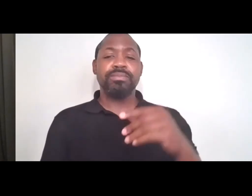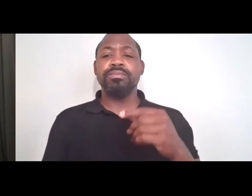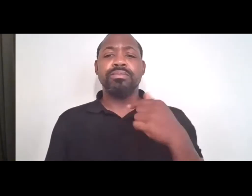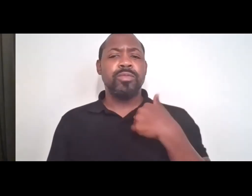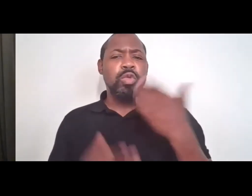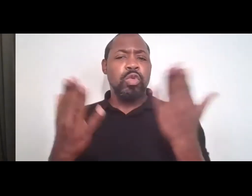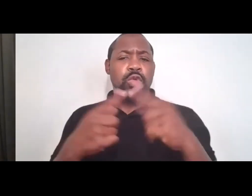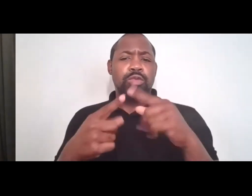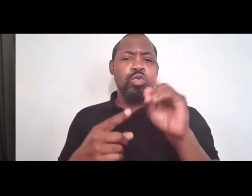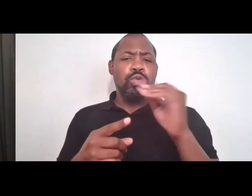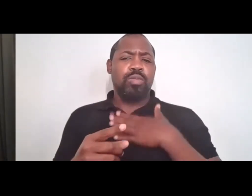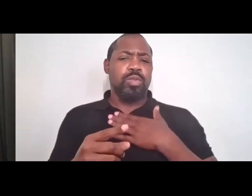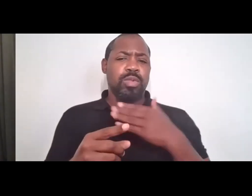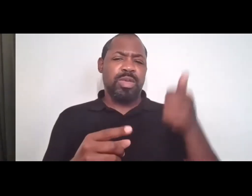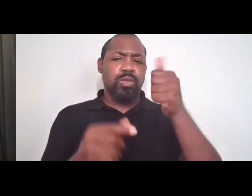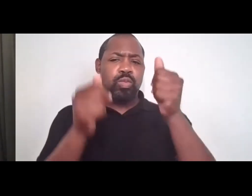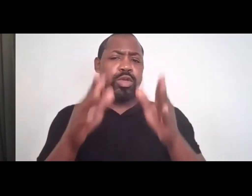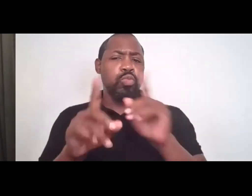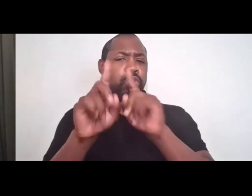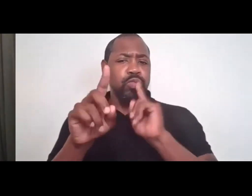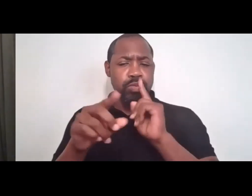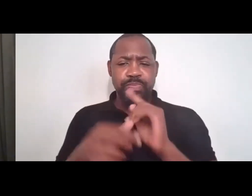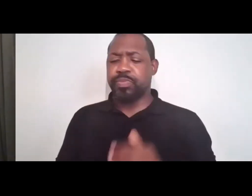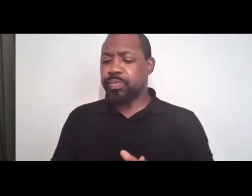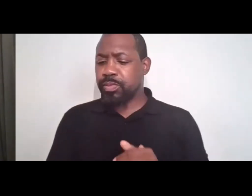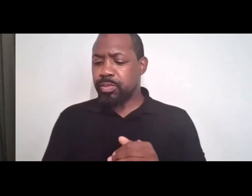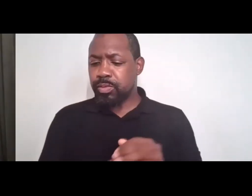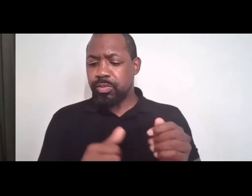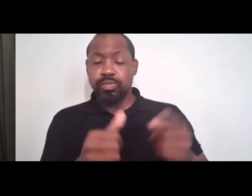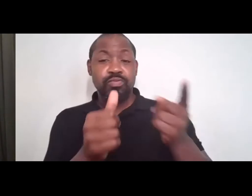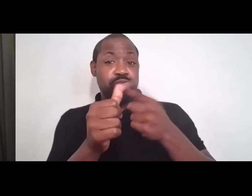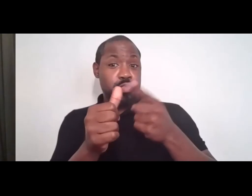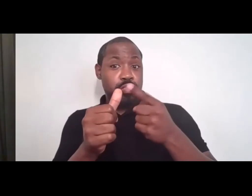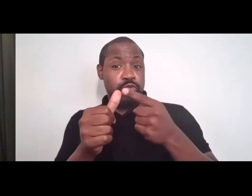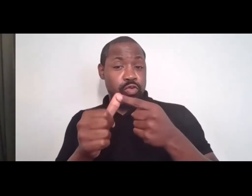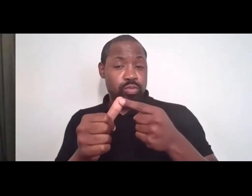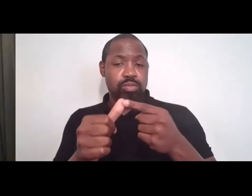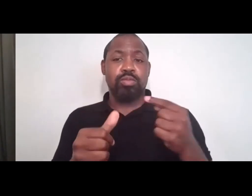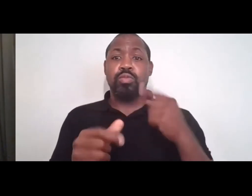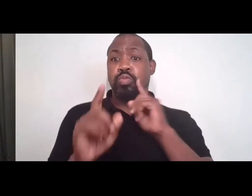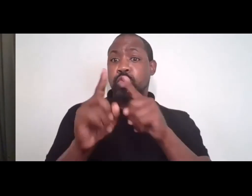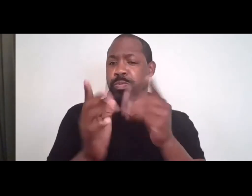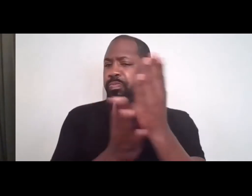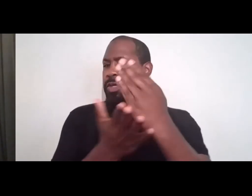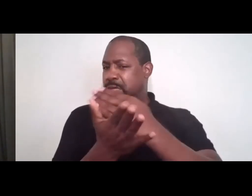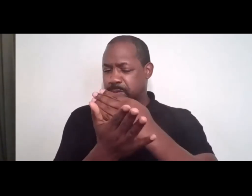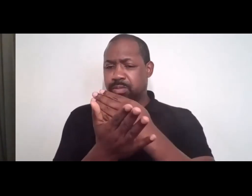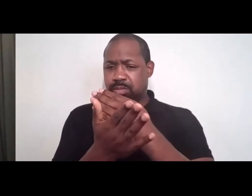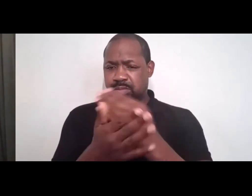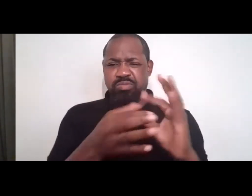Hi, everyone. Good night. So for the executive director's report, the first is